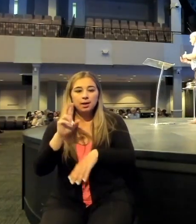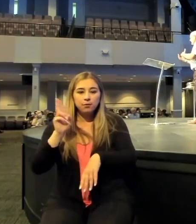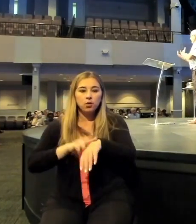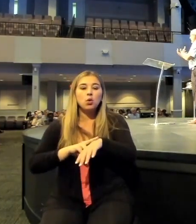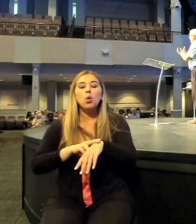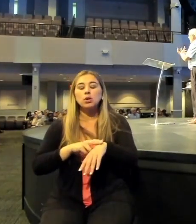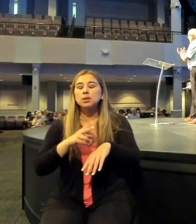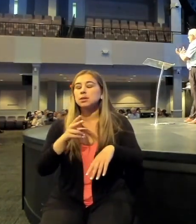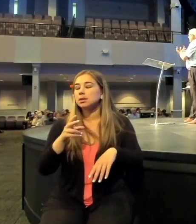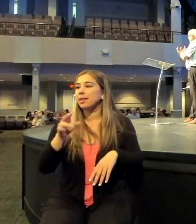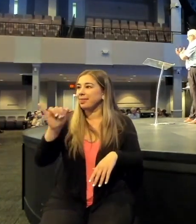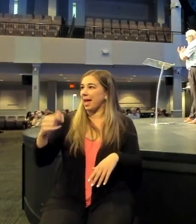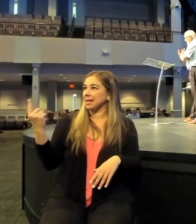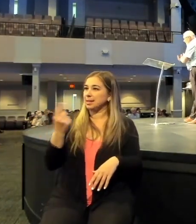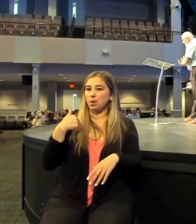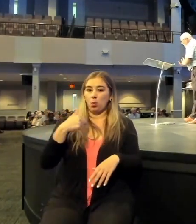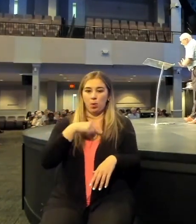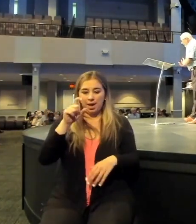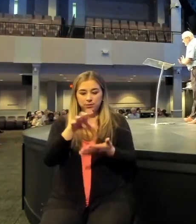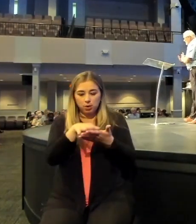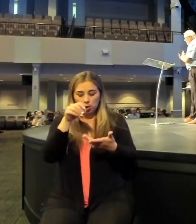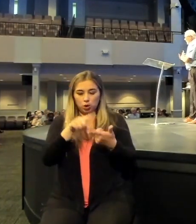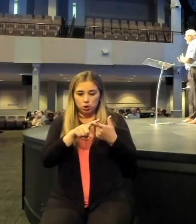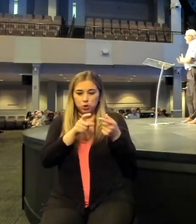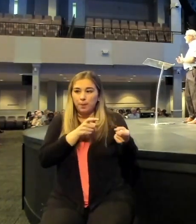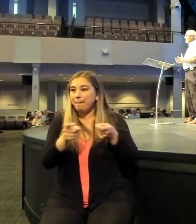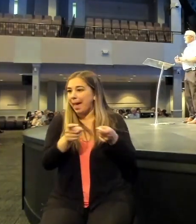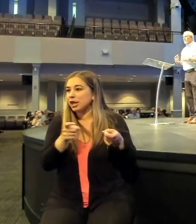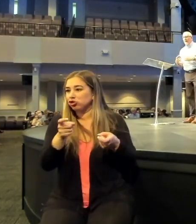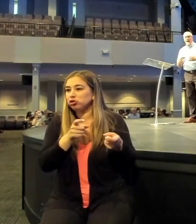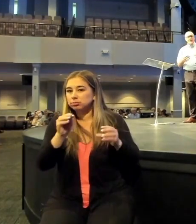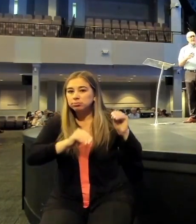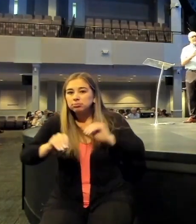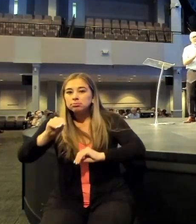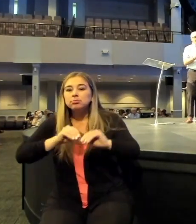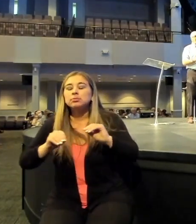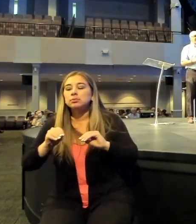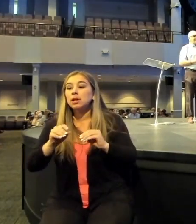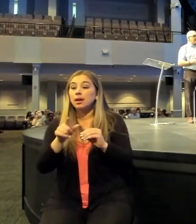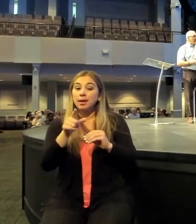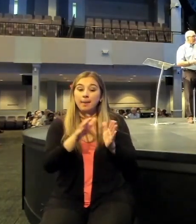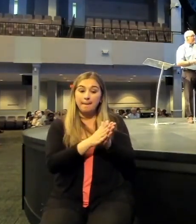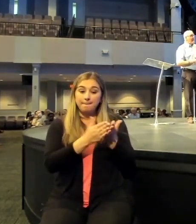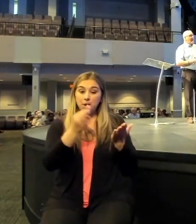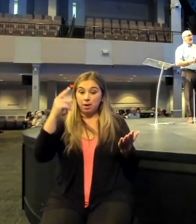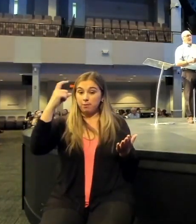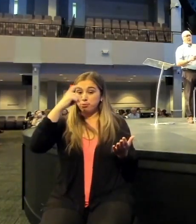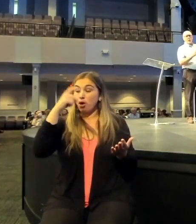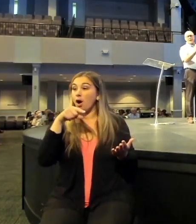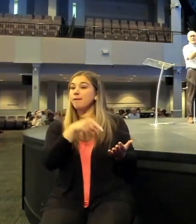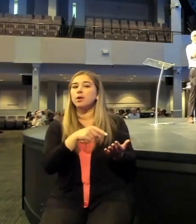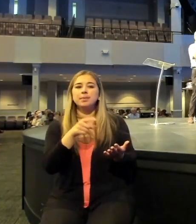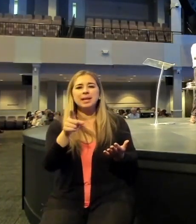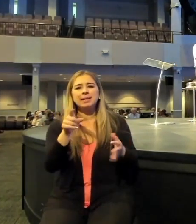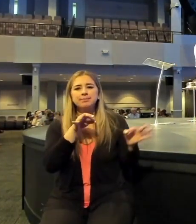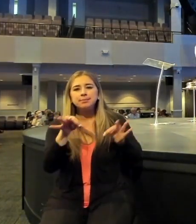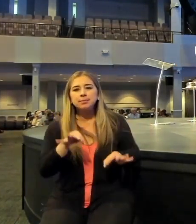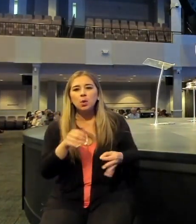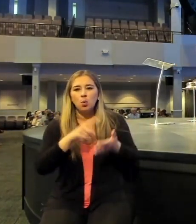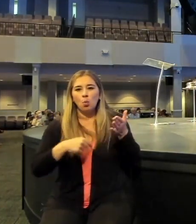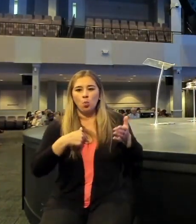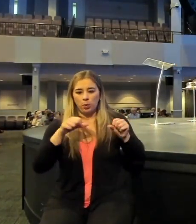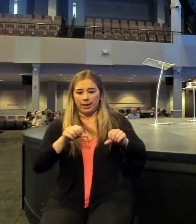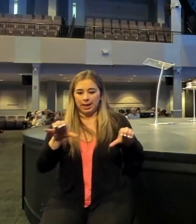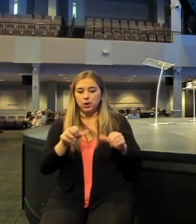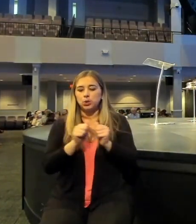realize that's something that we have to learn to manage well. And the Bible, the book of Proverbs, talks about what we do with